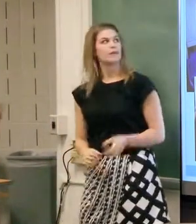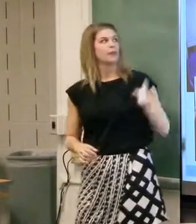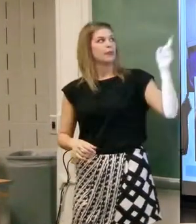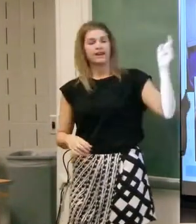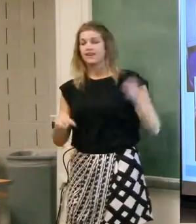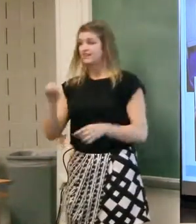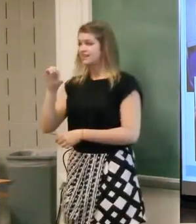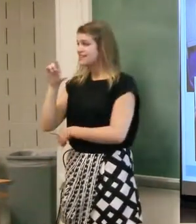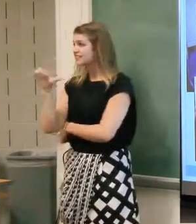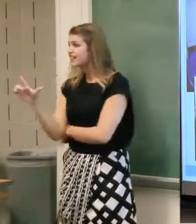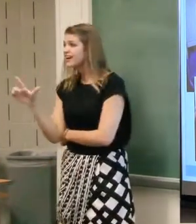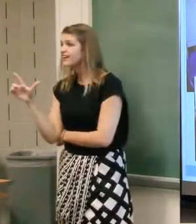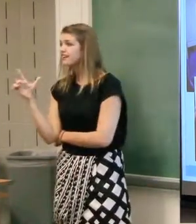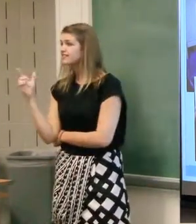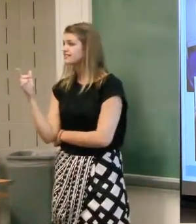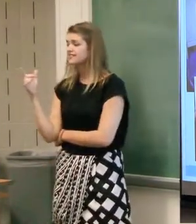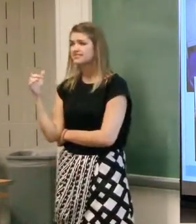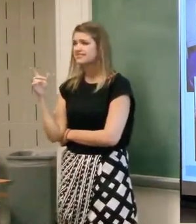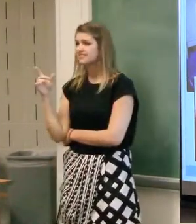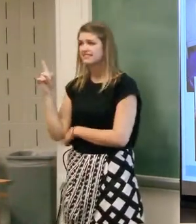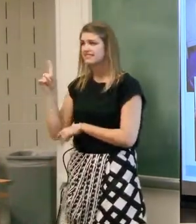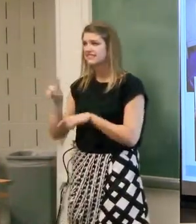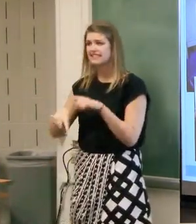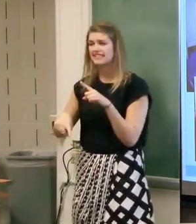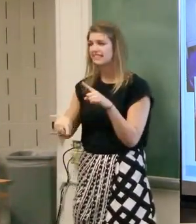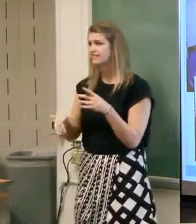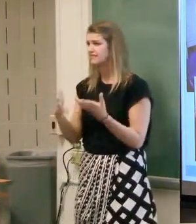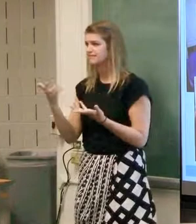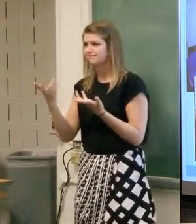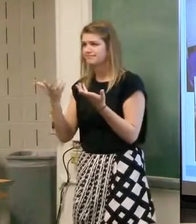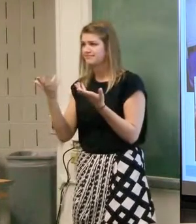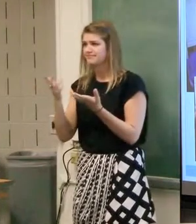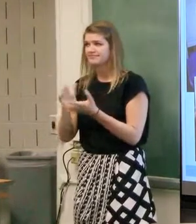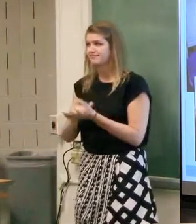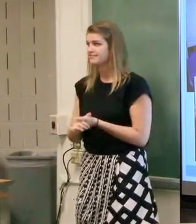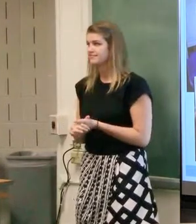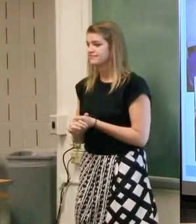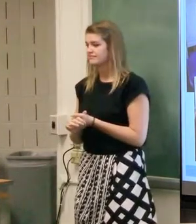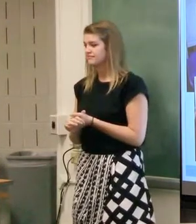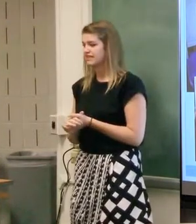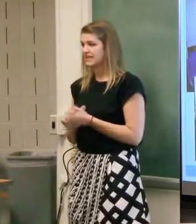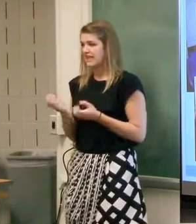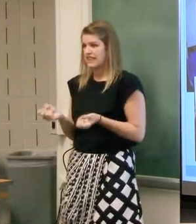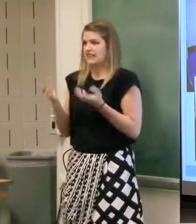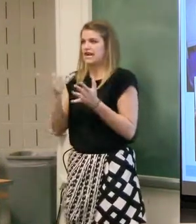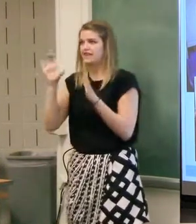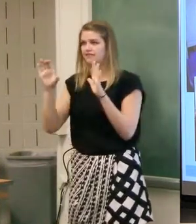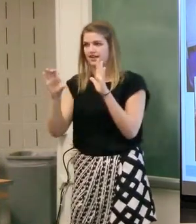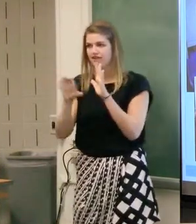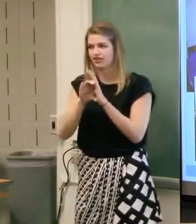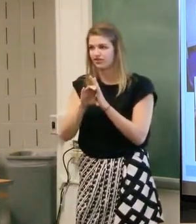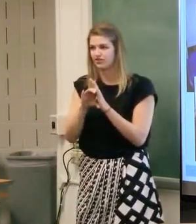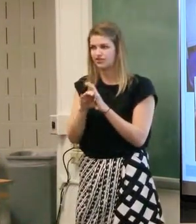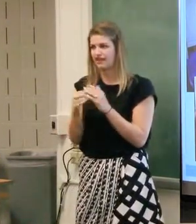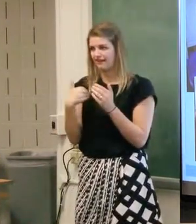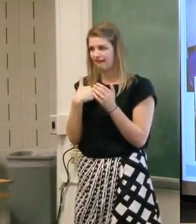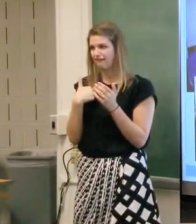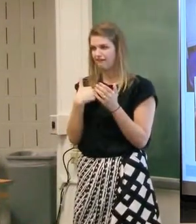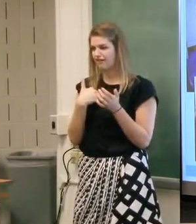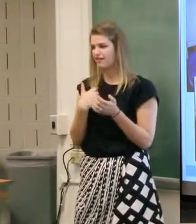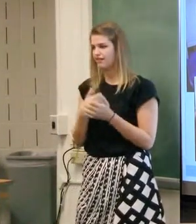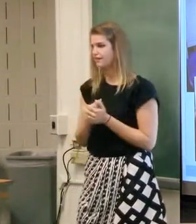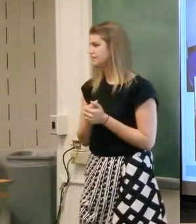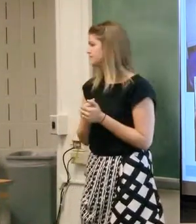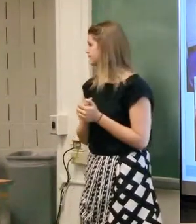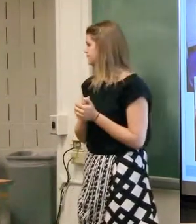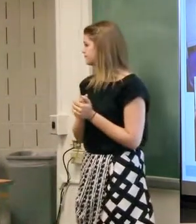With classifiers, I couldn't figure out how to do it, and there were so many characters coming in and out of the